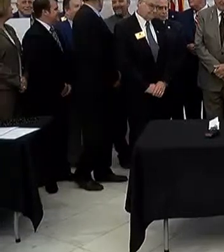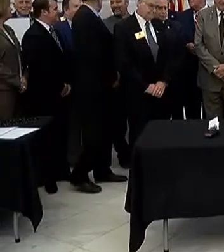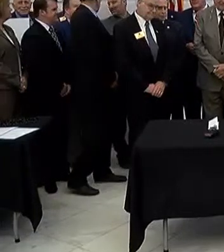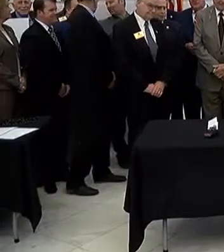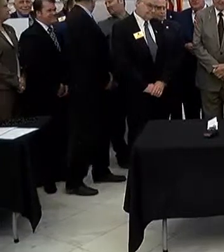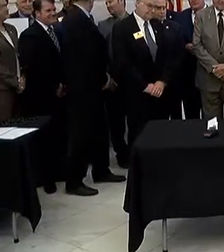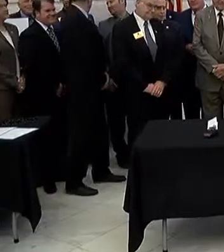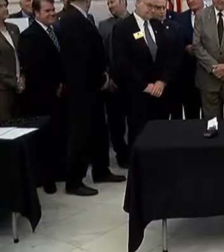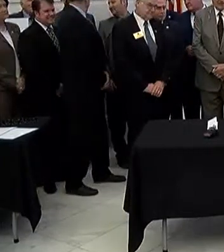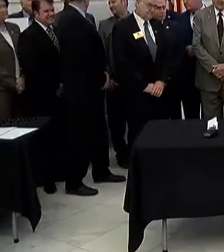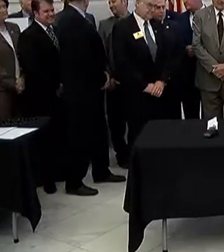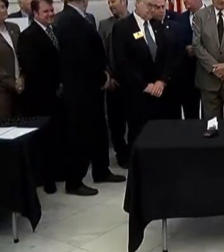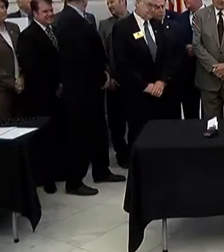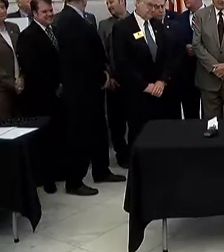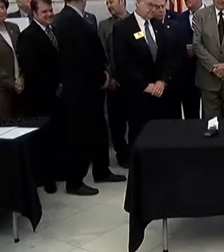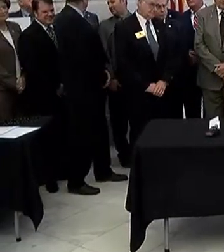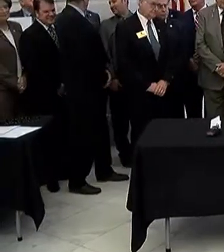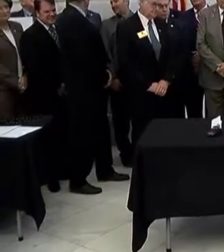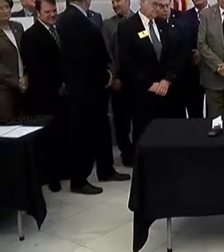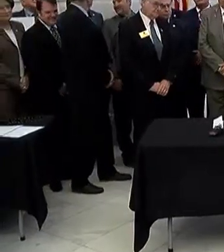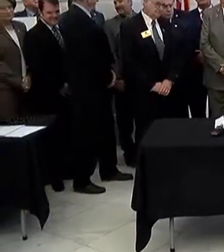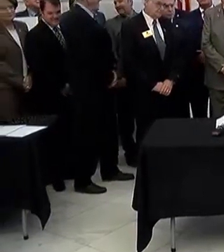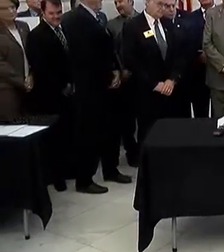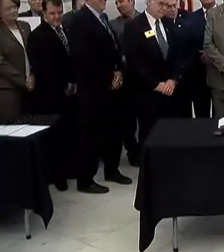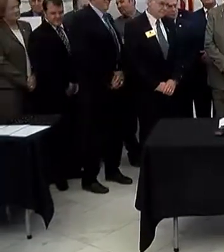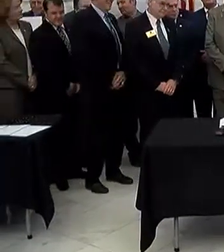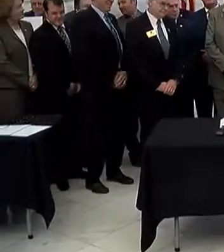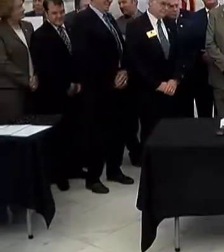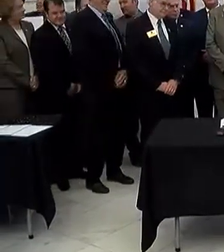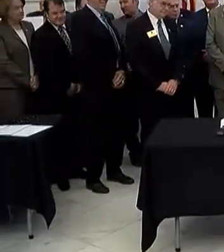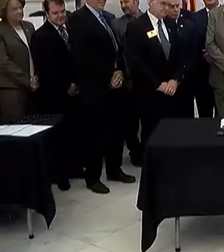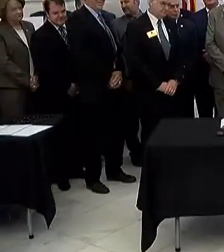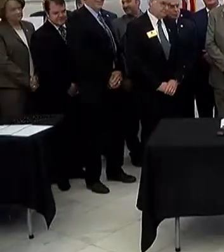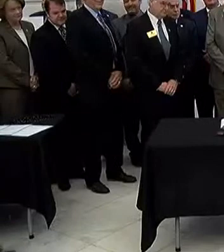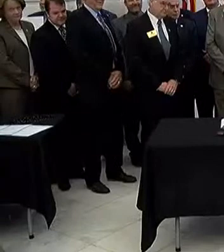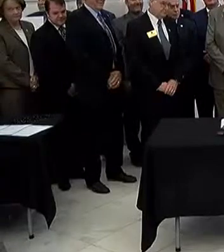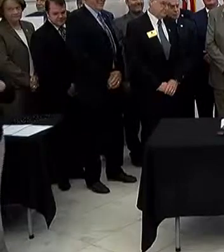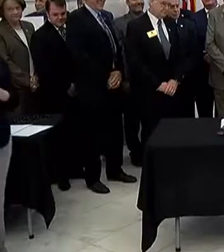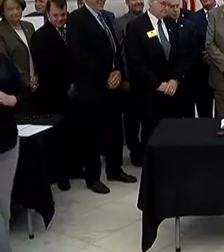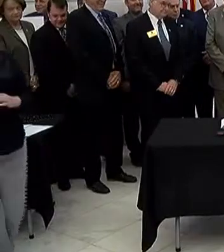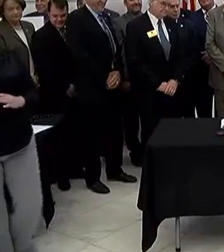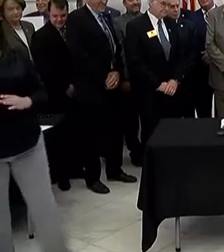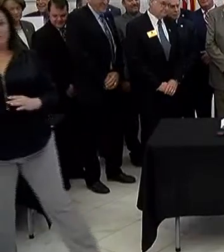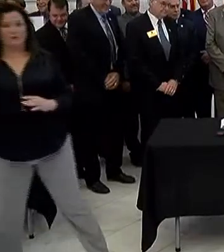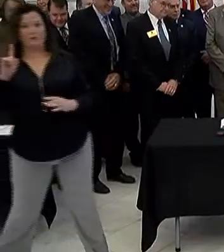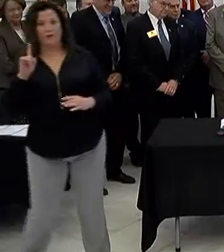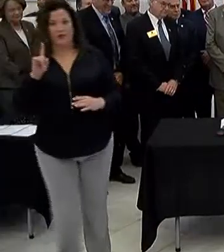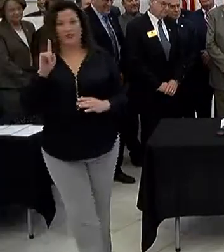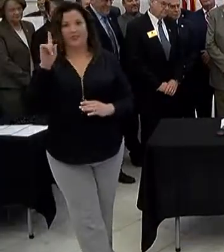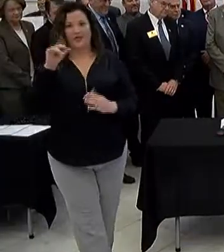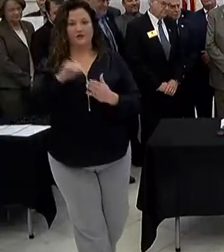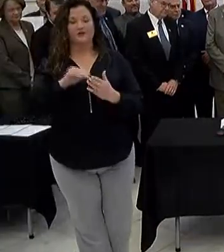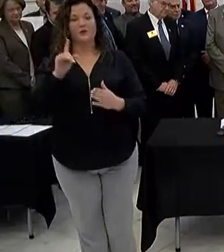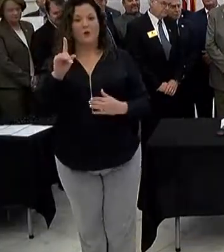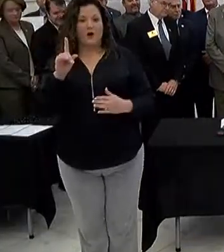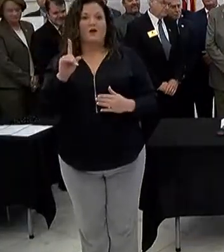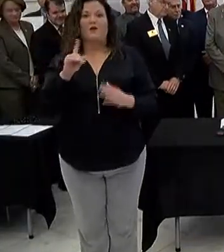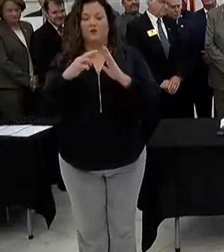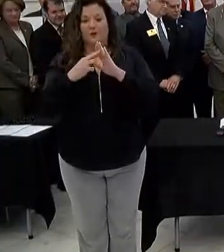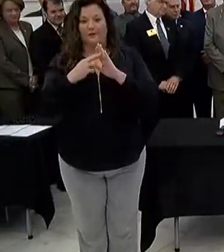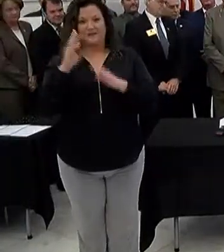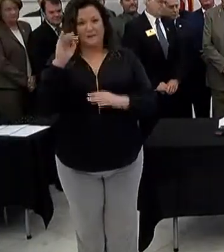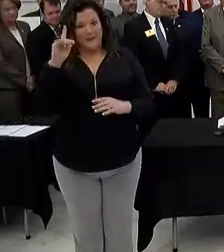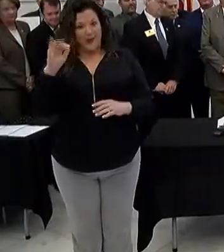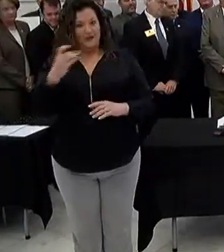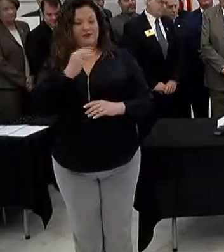So I have House Bill 1001 by Representative Maddox and everybody else